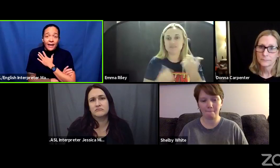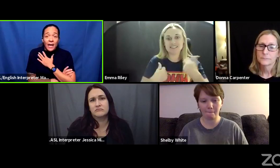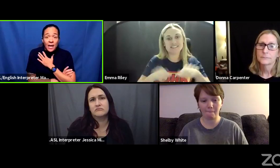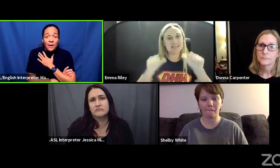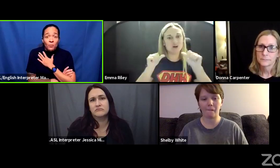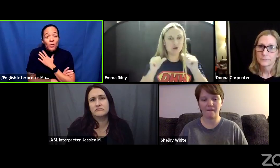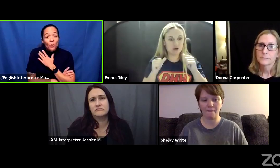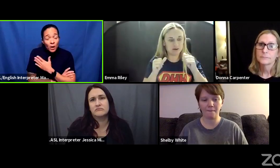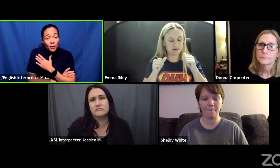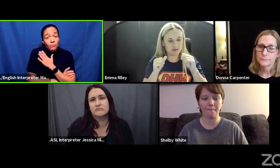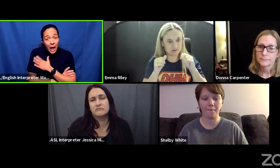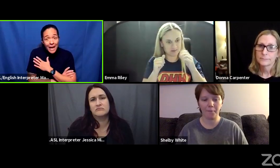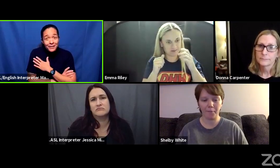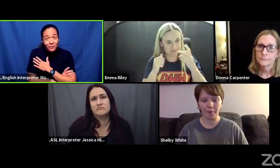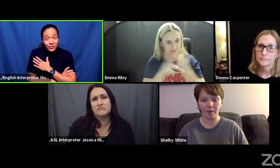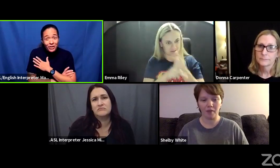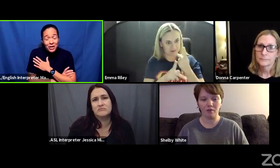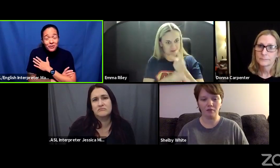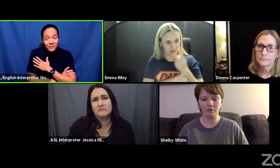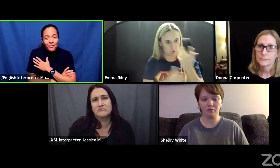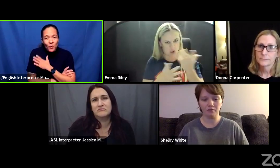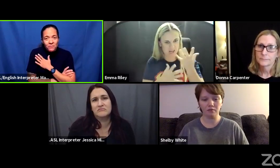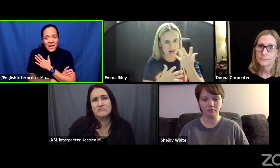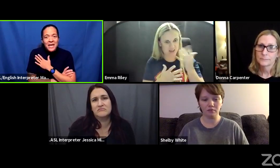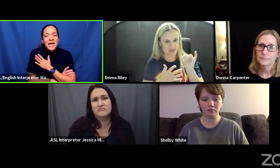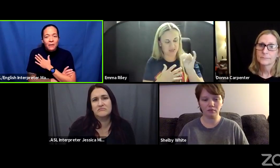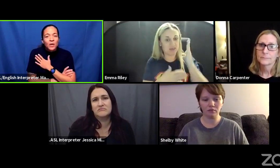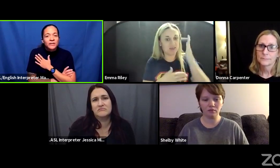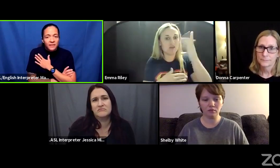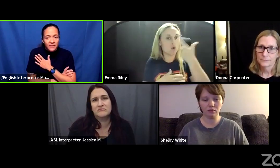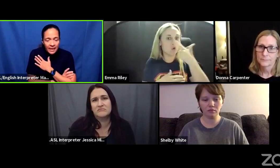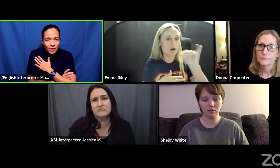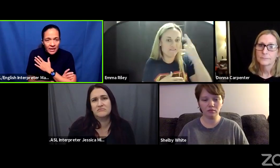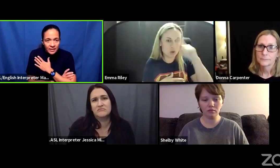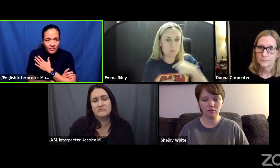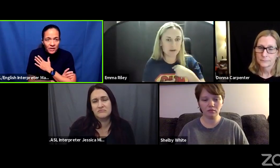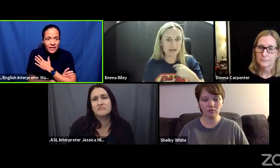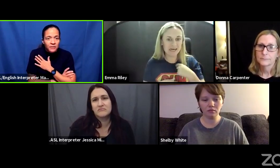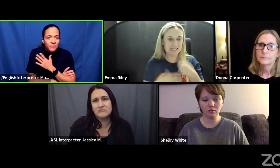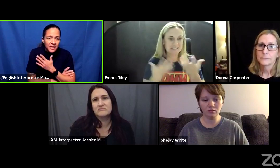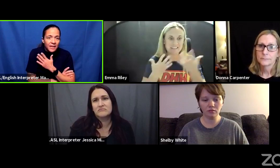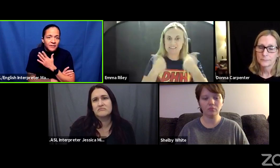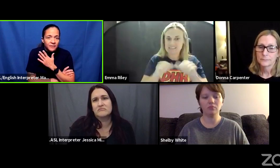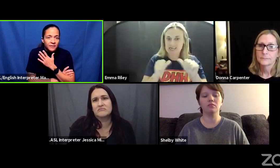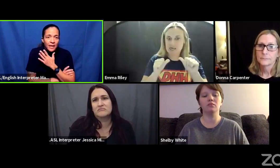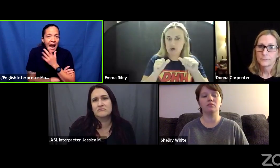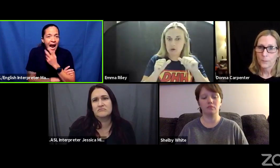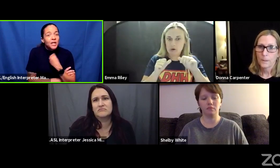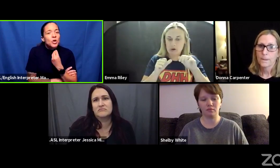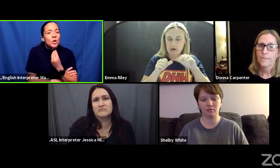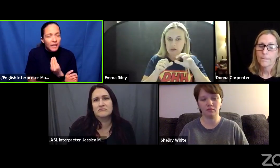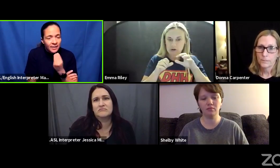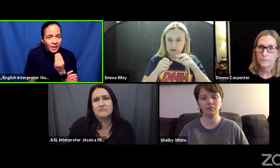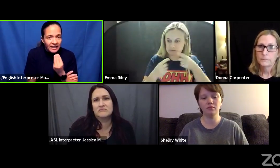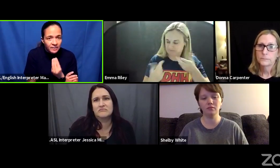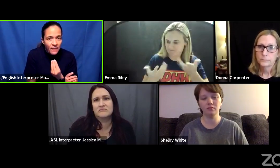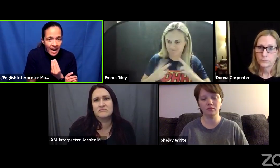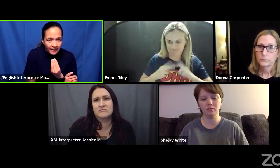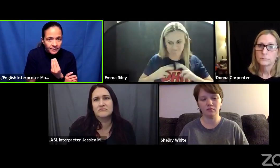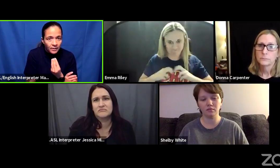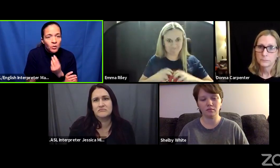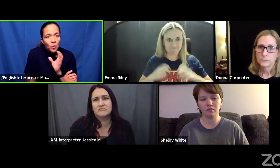Once the word blind was shared with me, it was a scary experience because I didn't know what